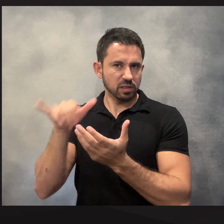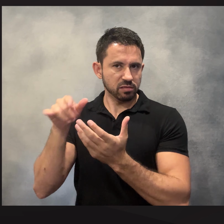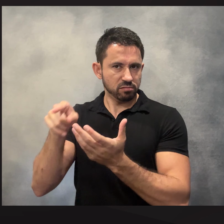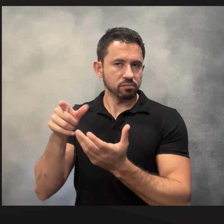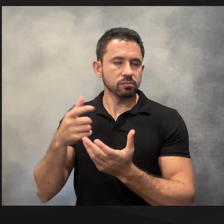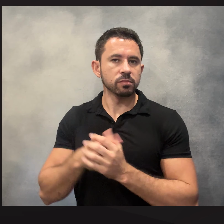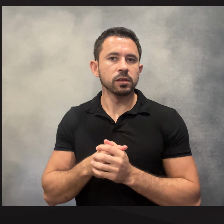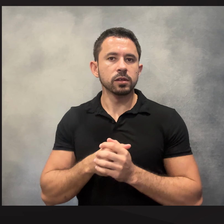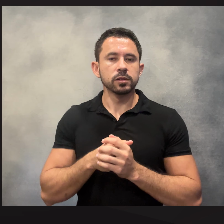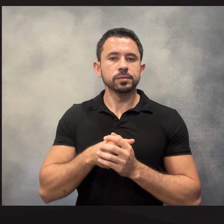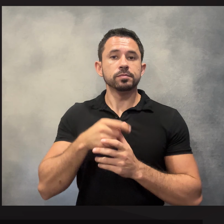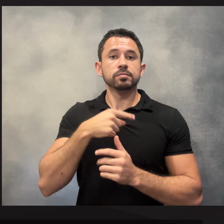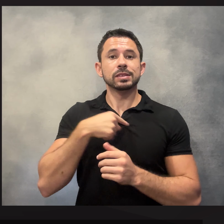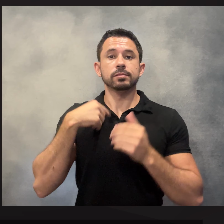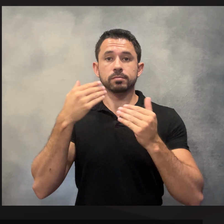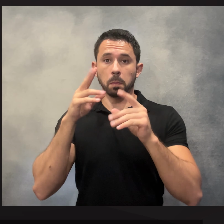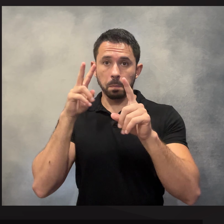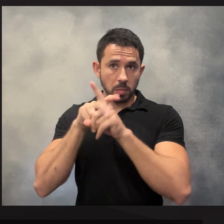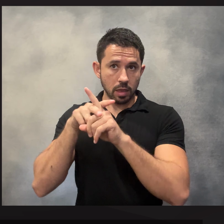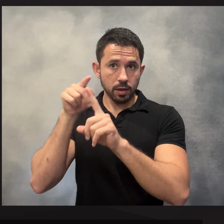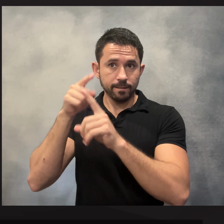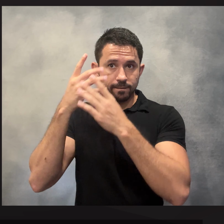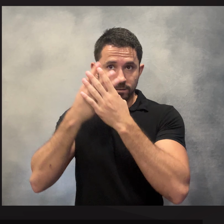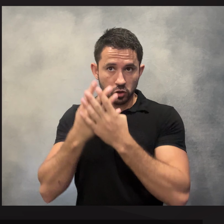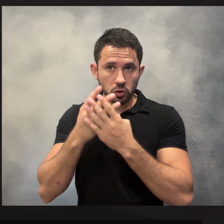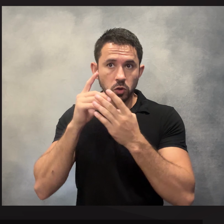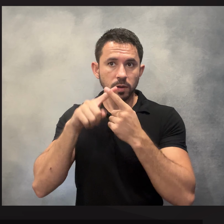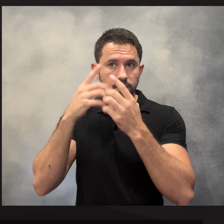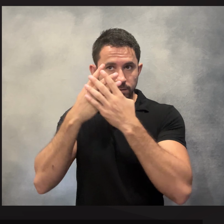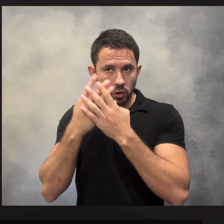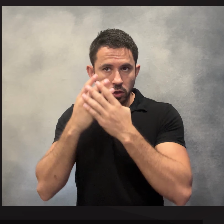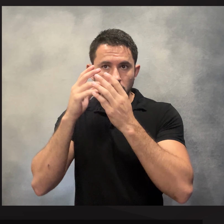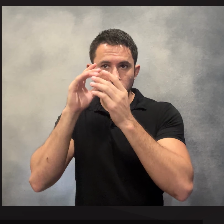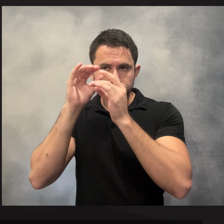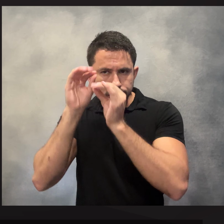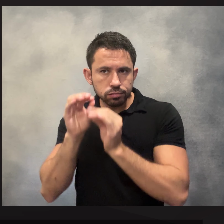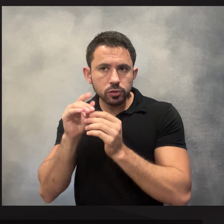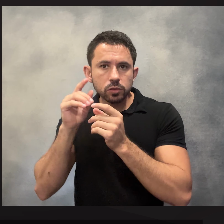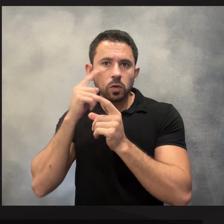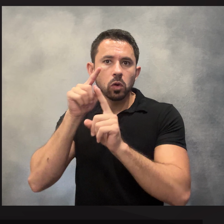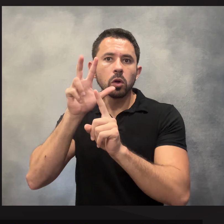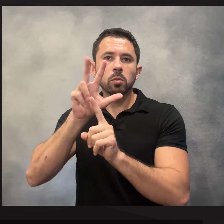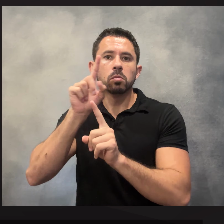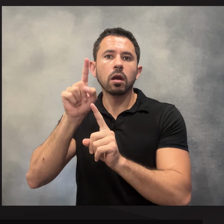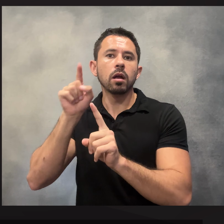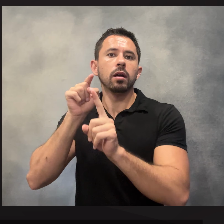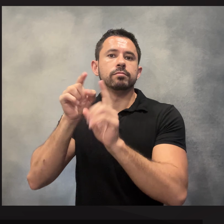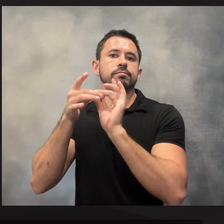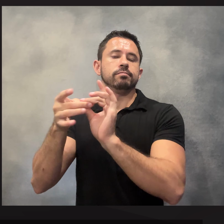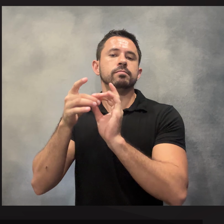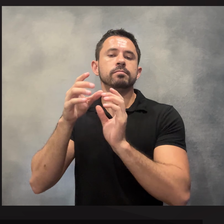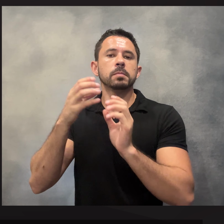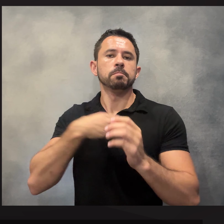first, we applied our filter to filter down the 311 complaints only created on